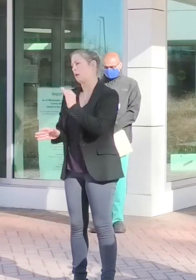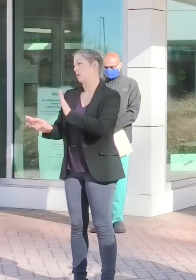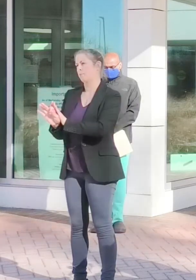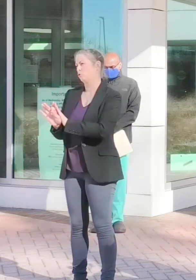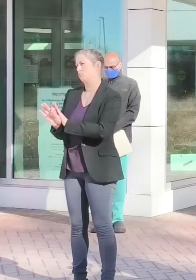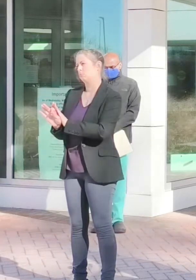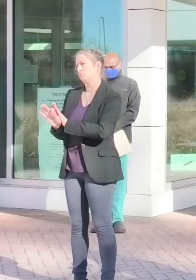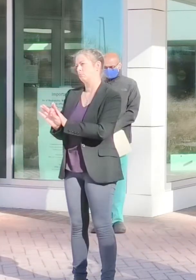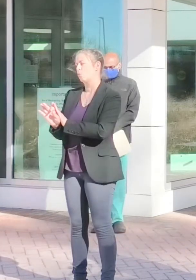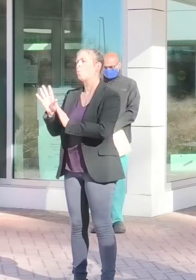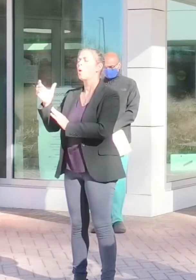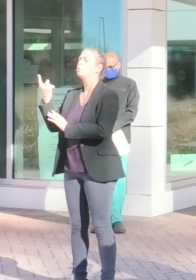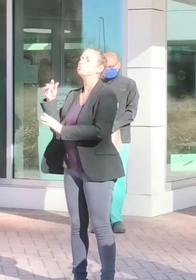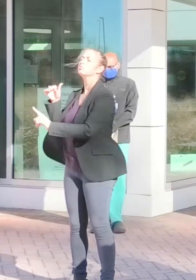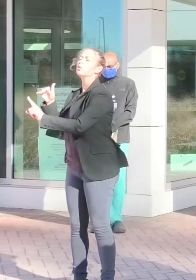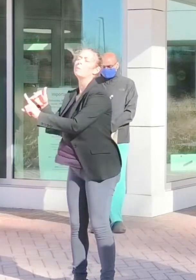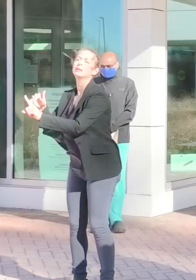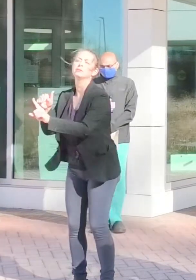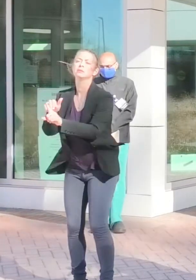goal.